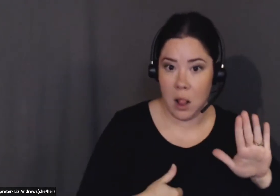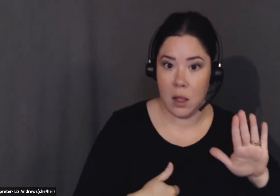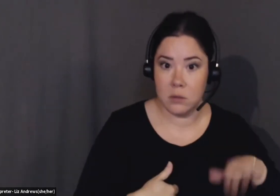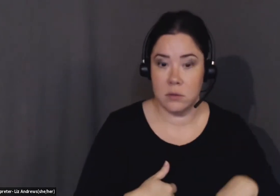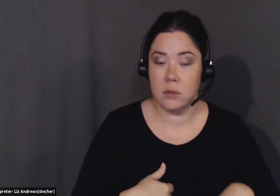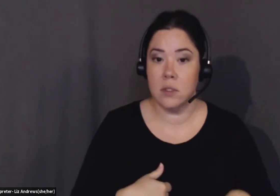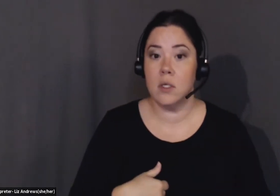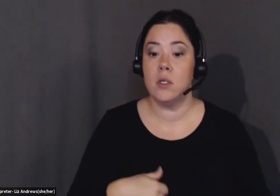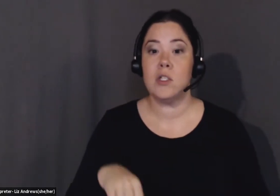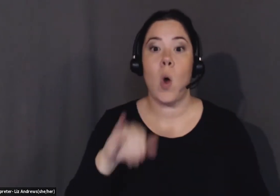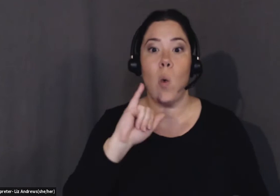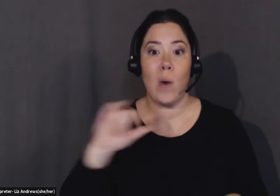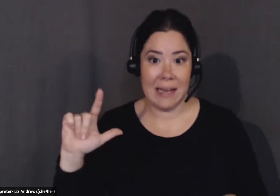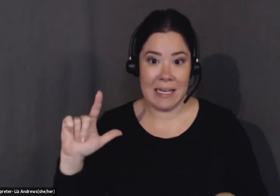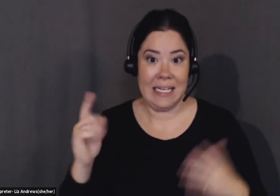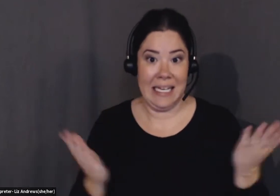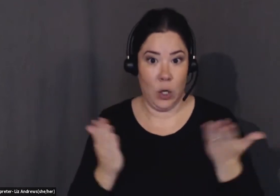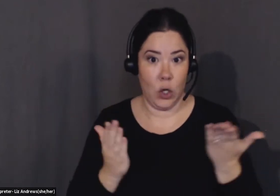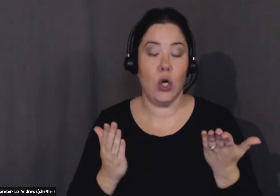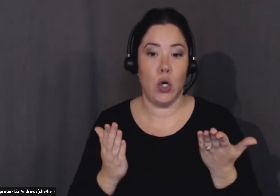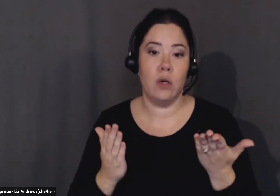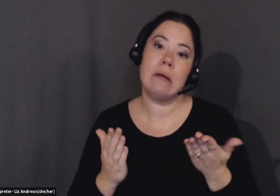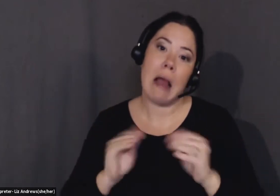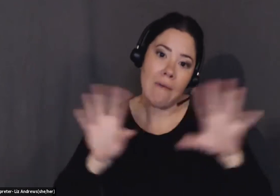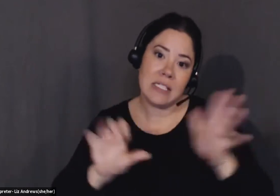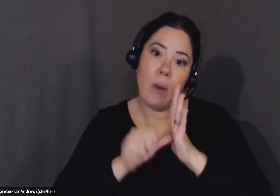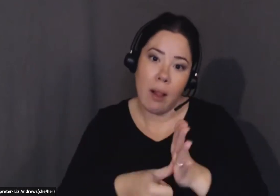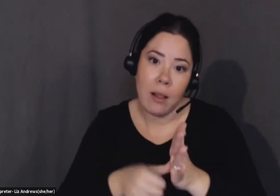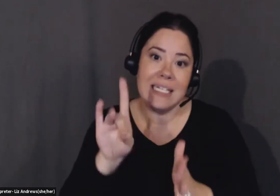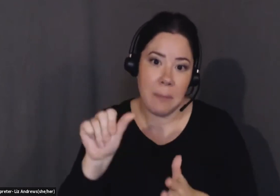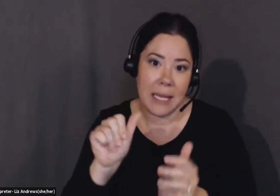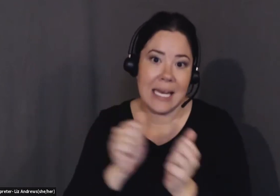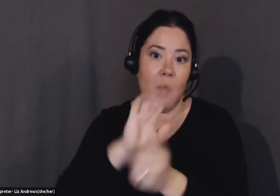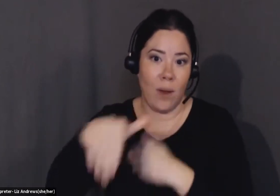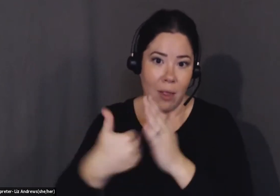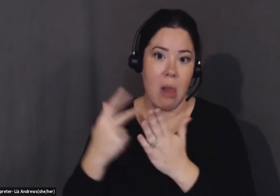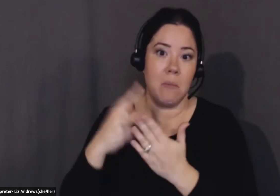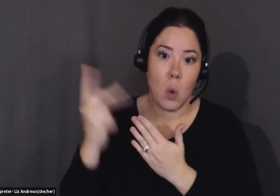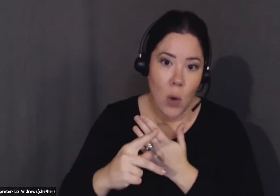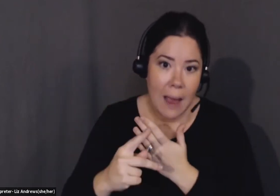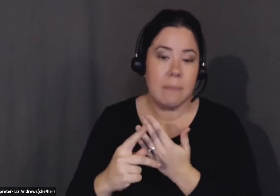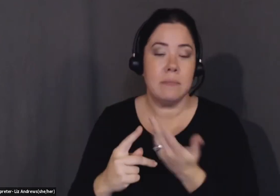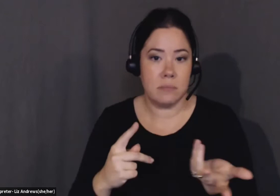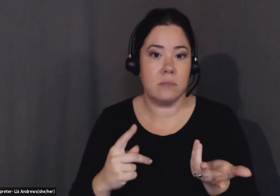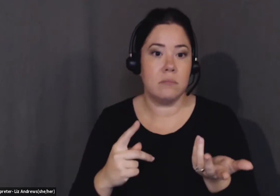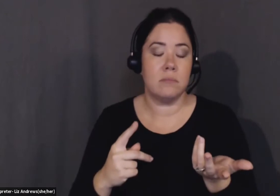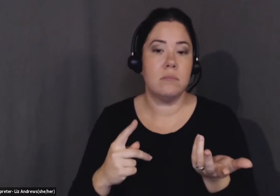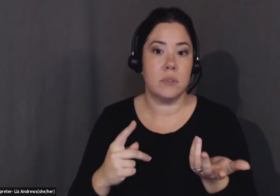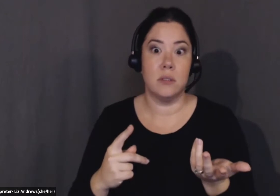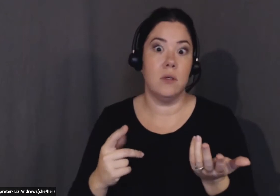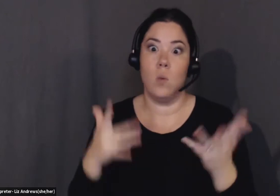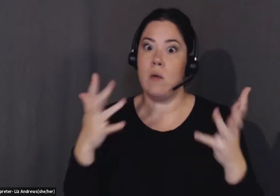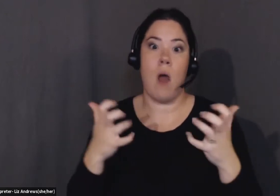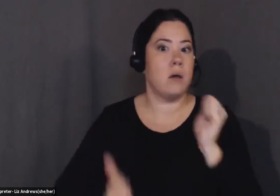we obviously have an emphasis on disability with all of our programs and, you know, as high a level of accessibility